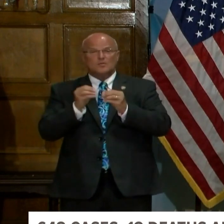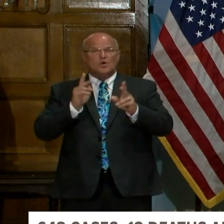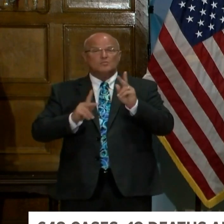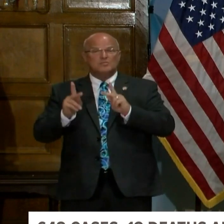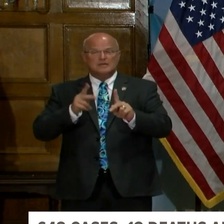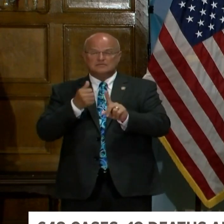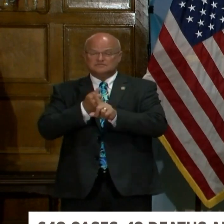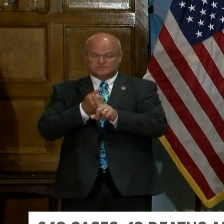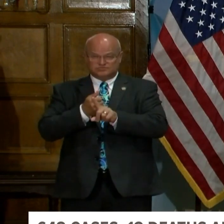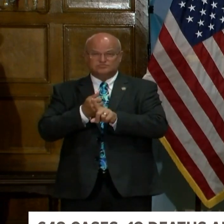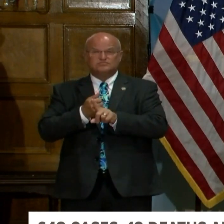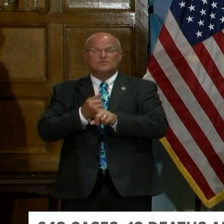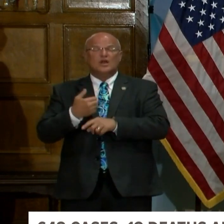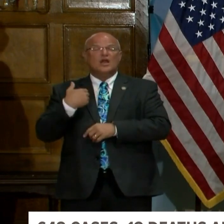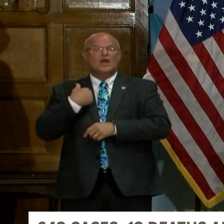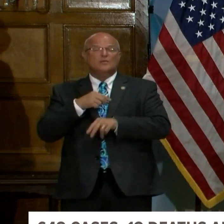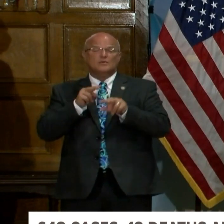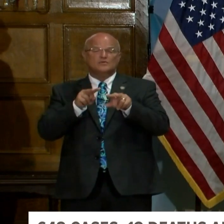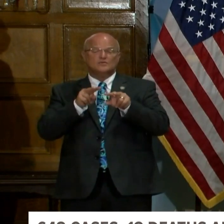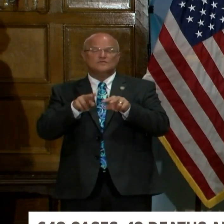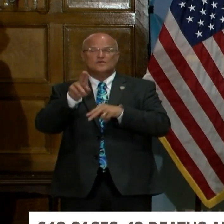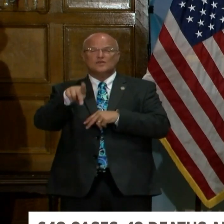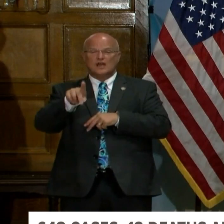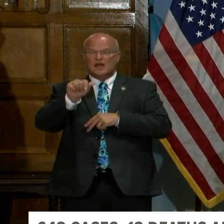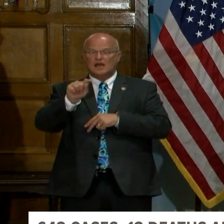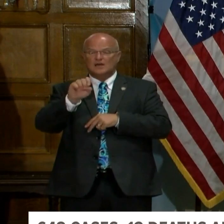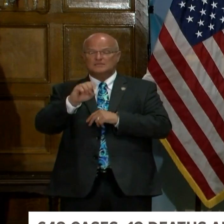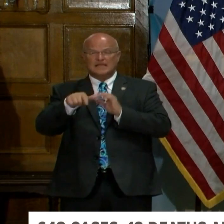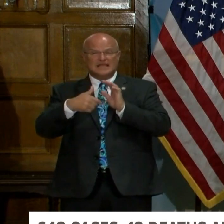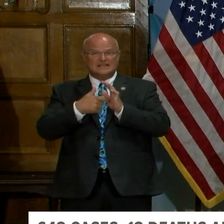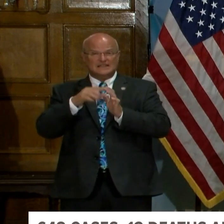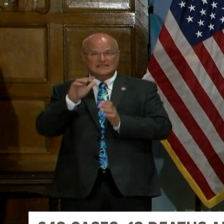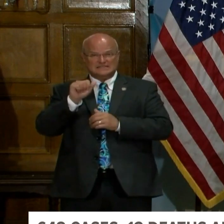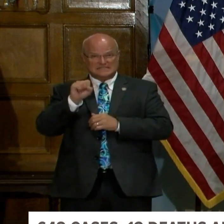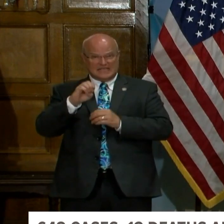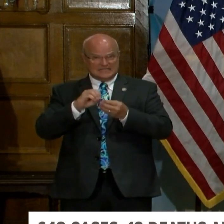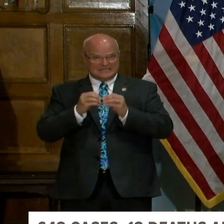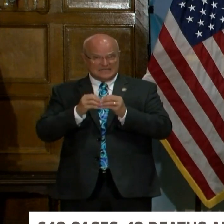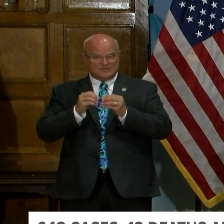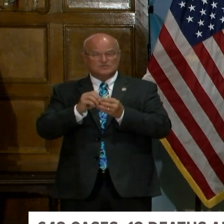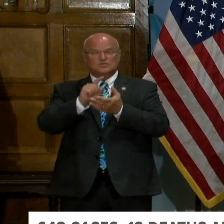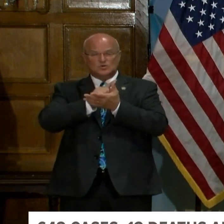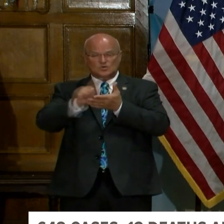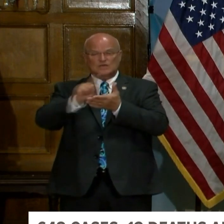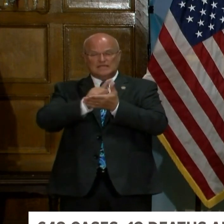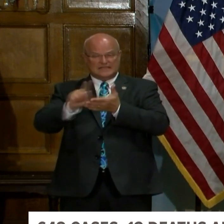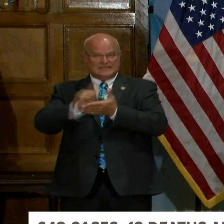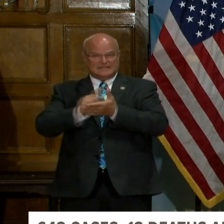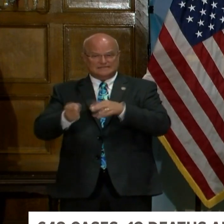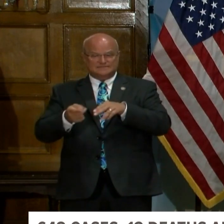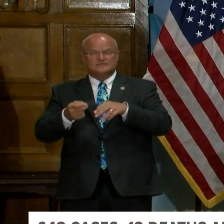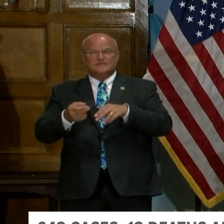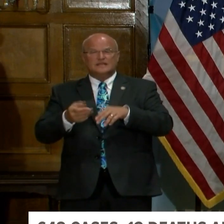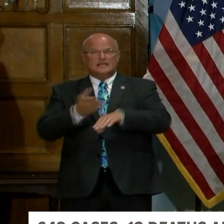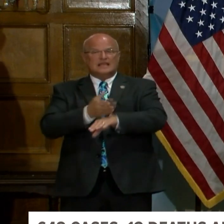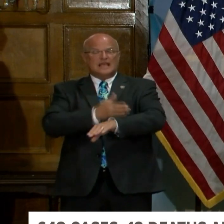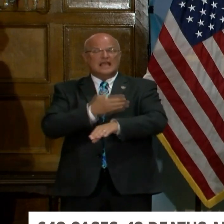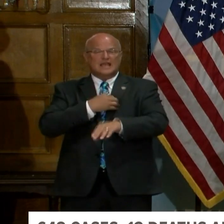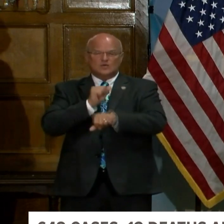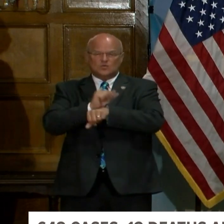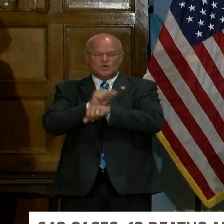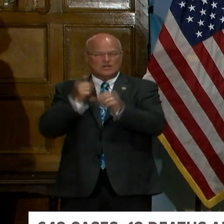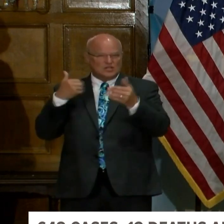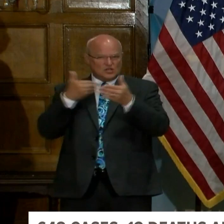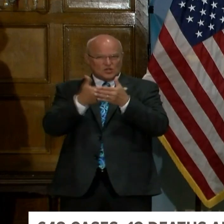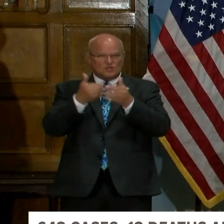unfortunately, are affected. And we will look forward to updating these case numbers on a weekly basis and are working closely